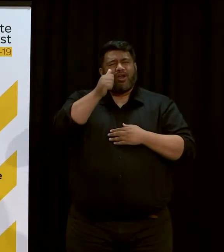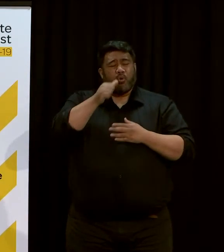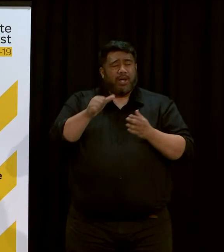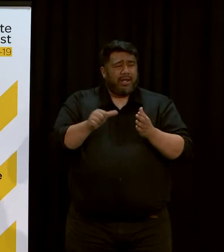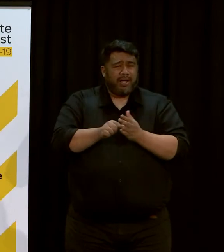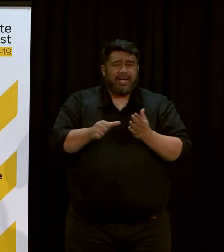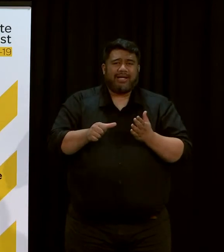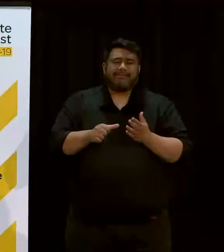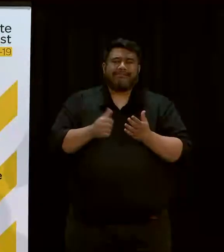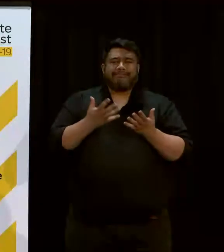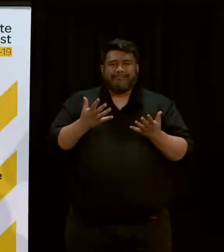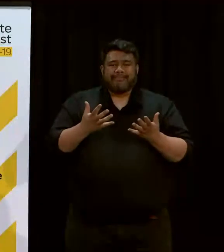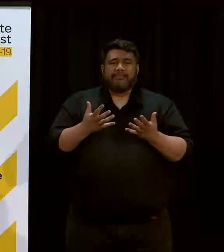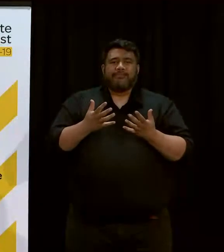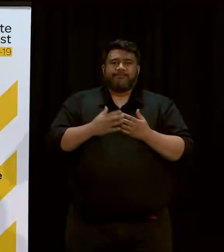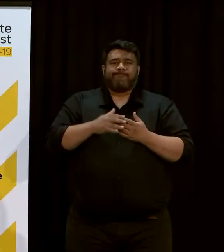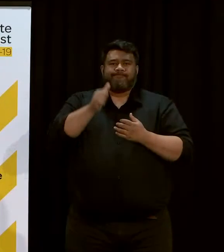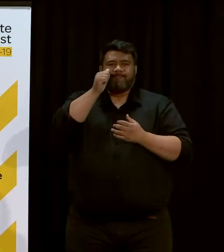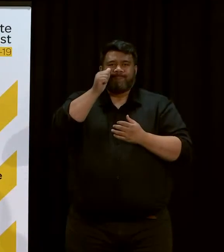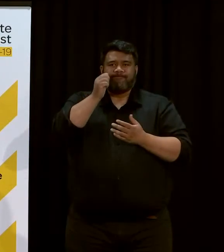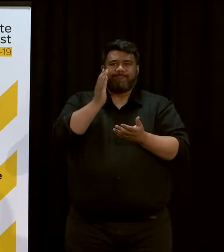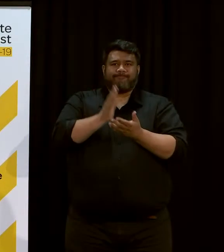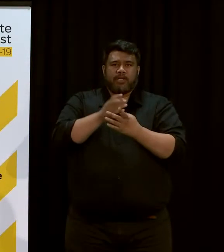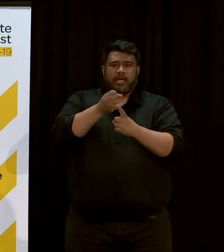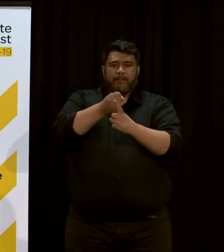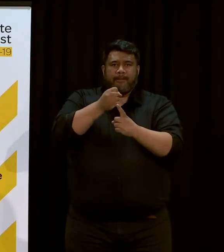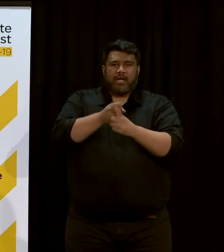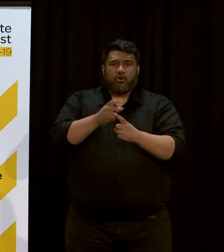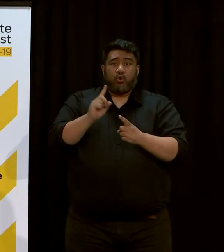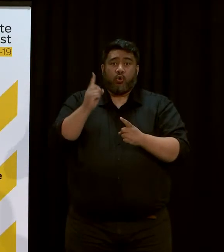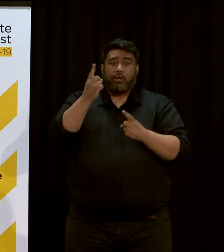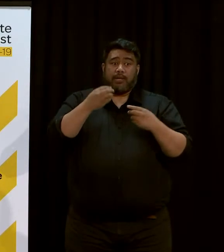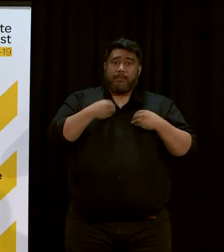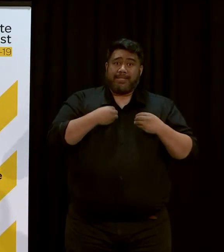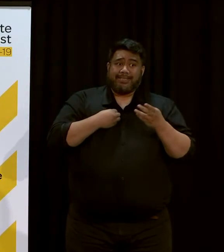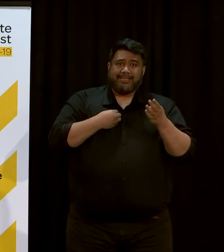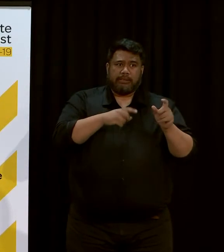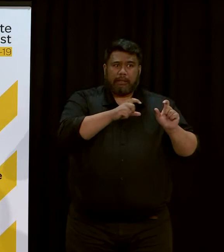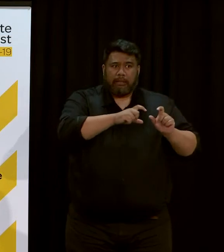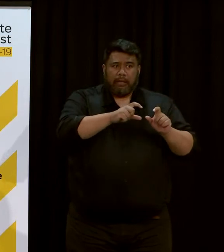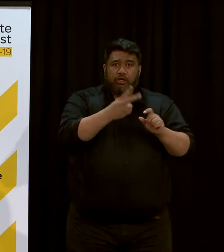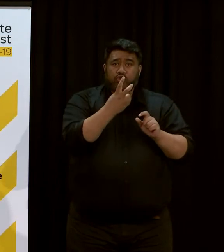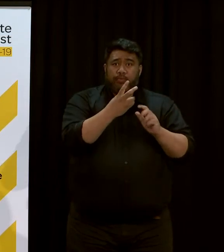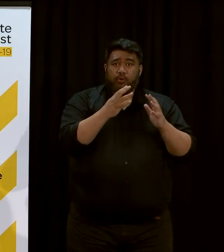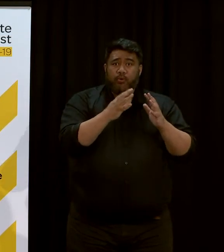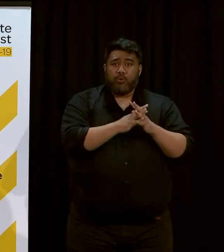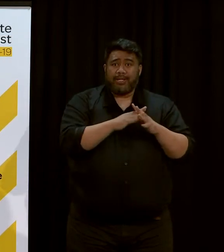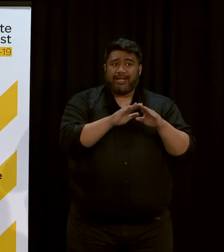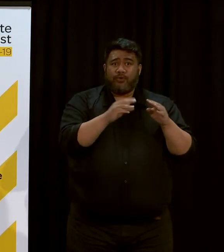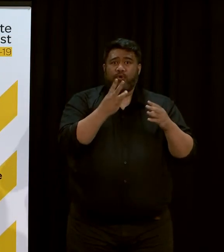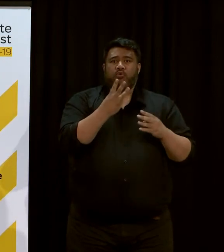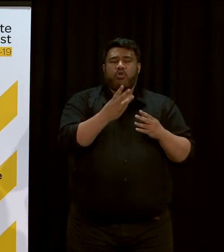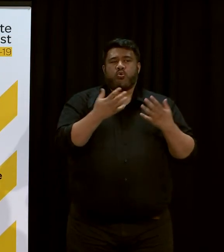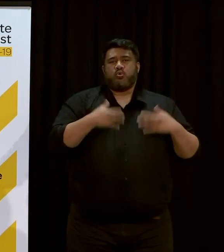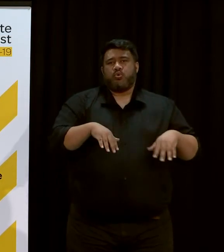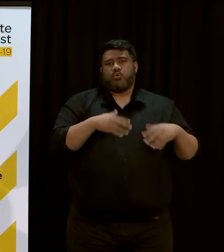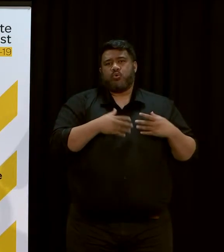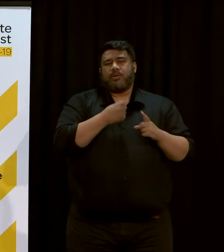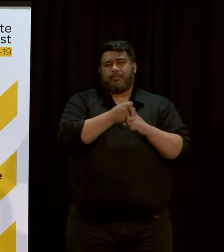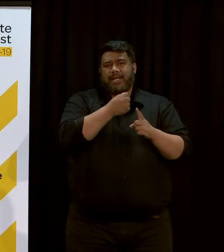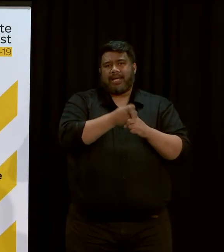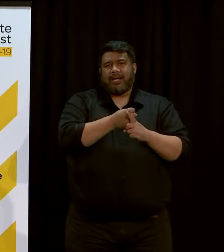and I want to acknowledge the ongoing impact, in particular on Auckland business, of staying at level 3. We've heard the call from the Auckland business community for